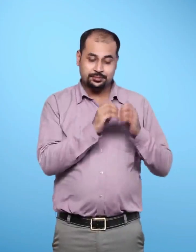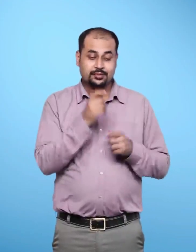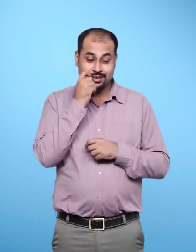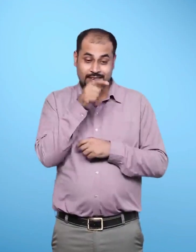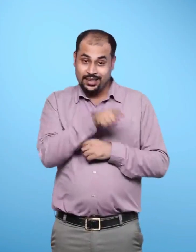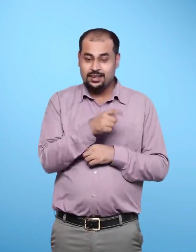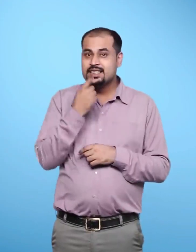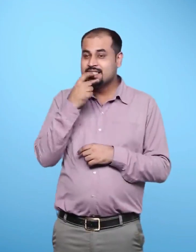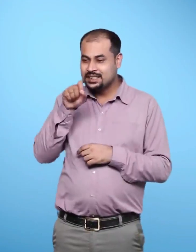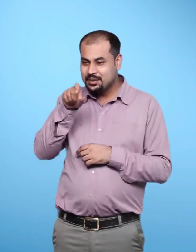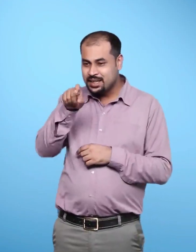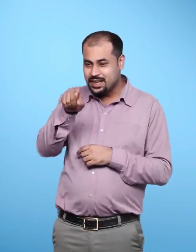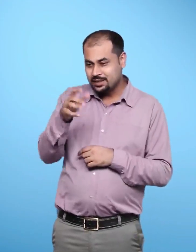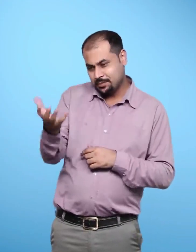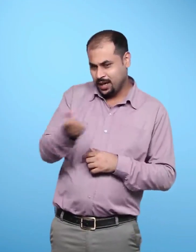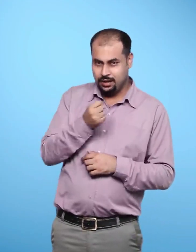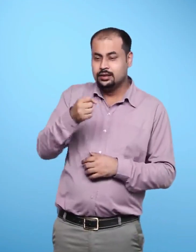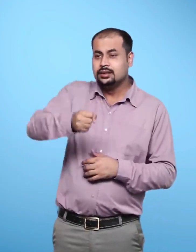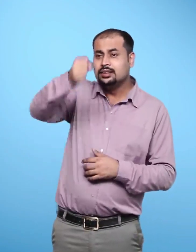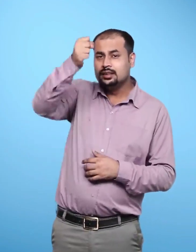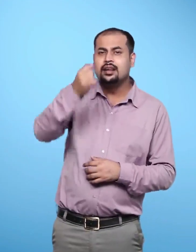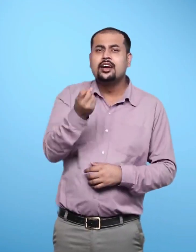B. How many kilograms of prawns did he buy?